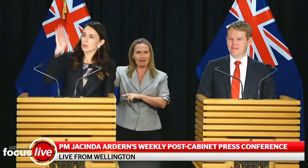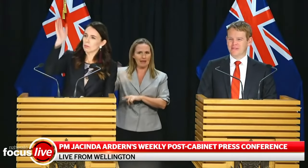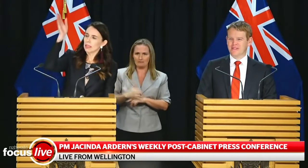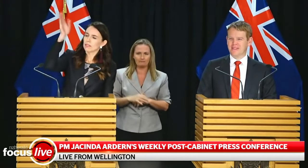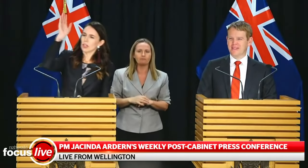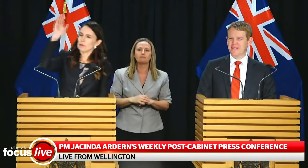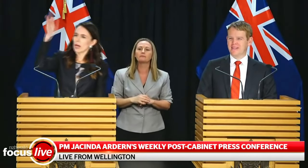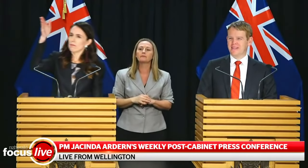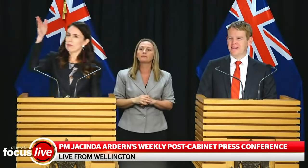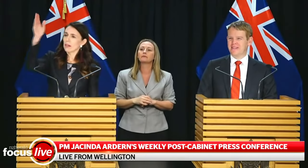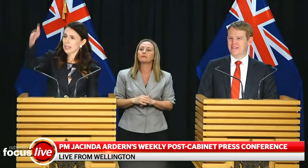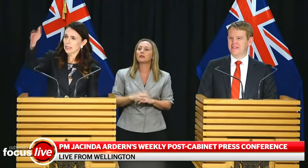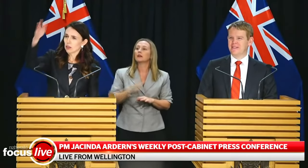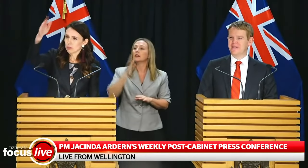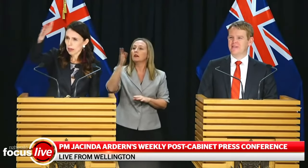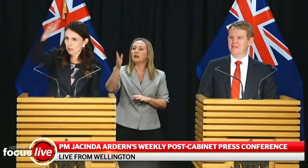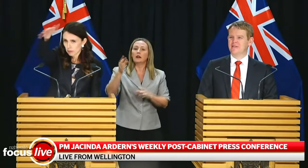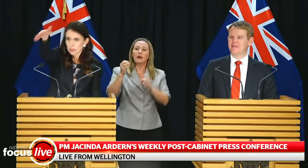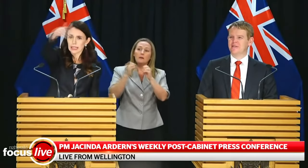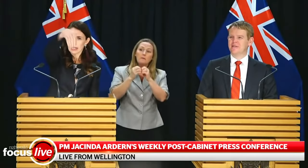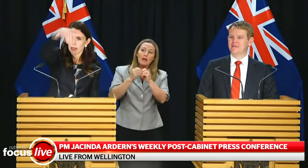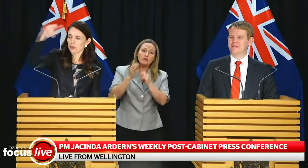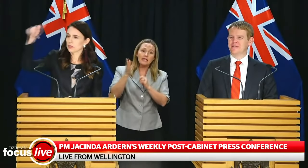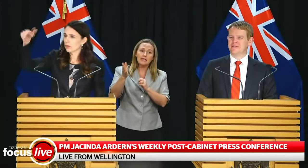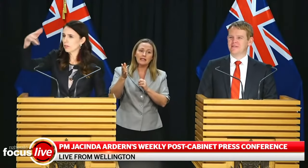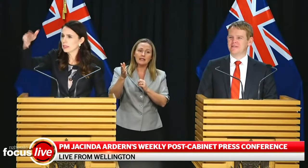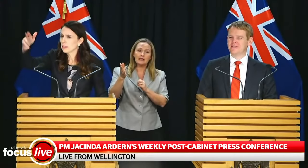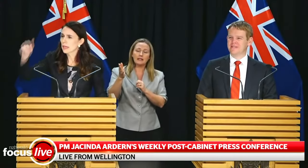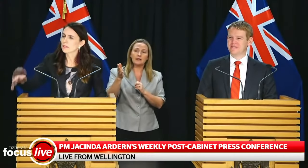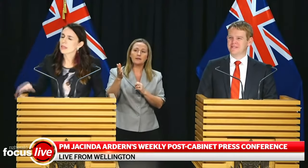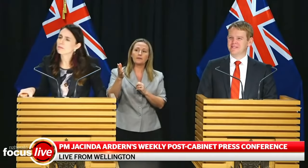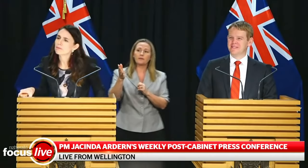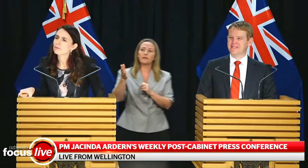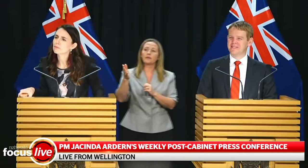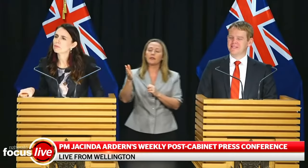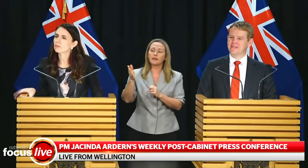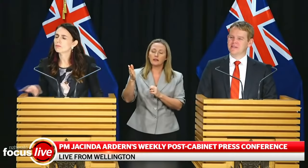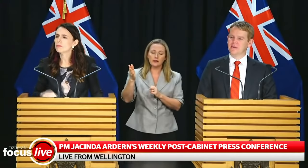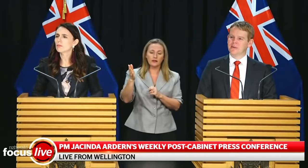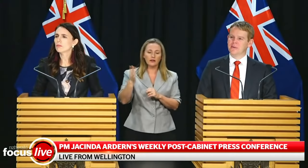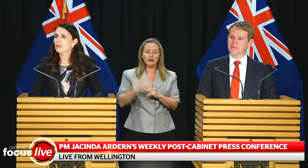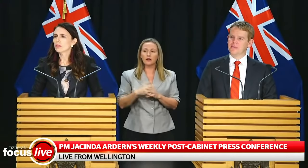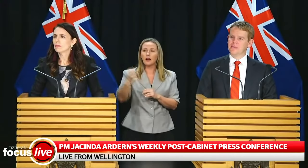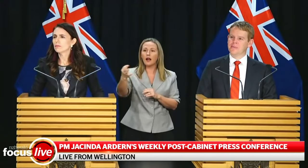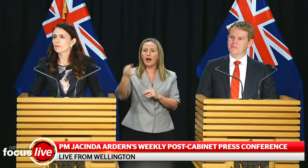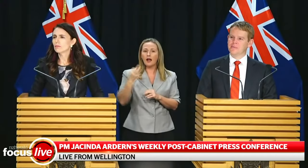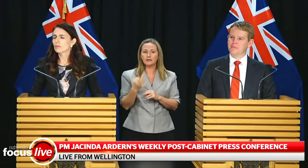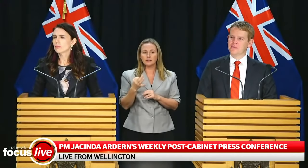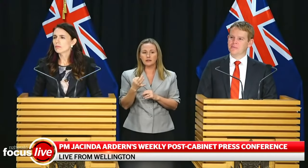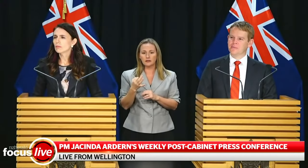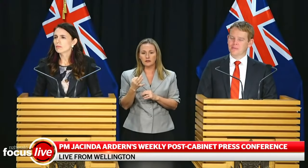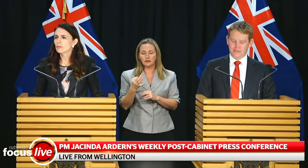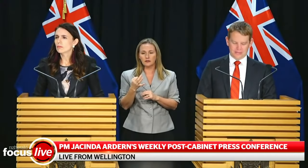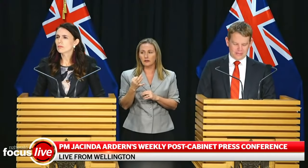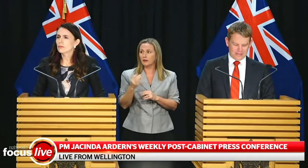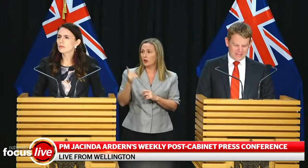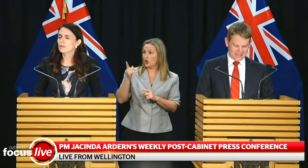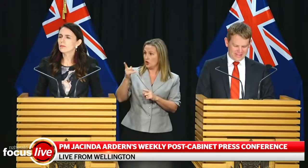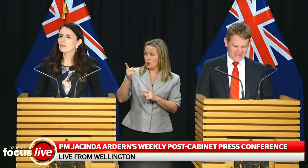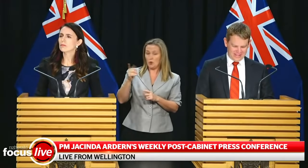Yeah, look, plenty of time. Barry, and then I'll come scan around through the front and the back. Yeah. Prime Minister, speaking of testing, you came through Wellington Airport